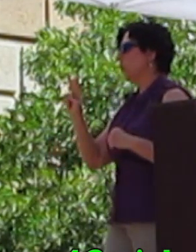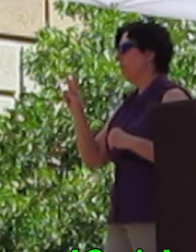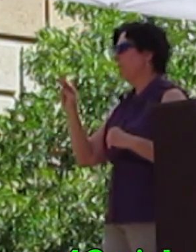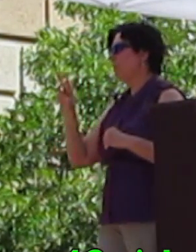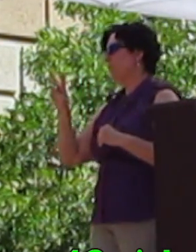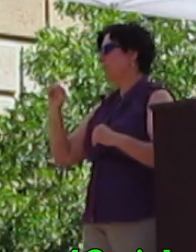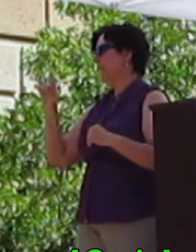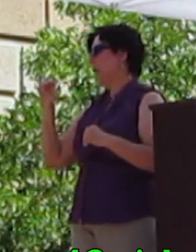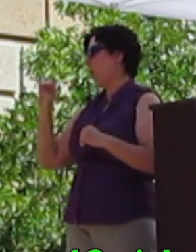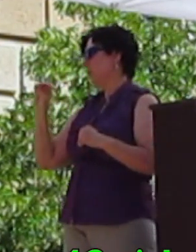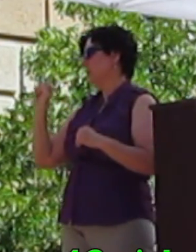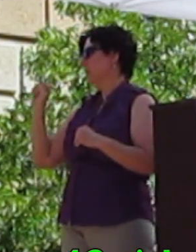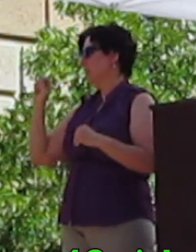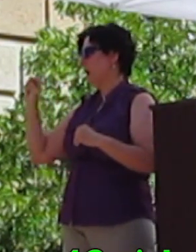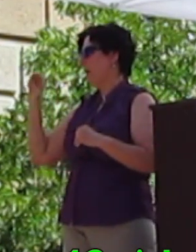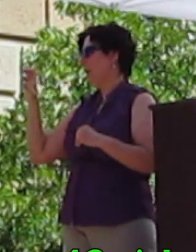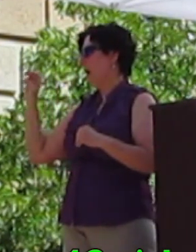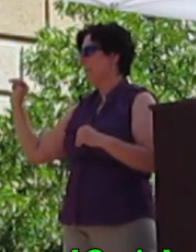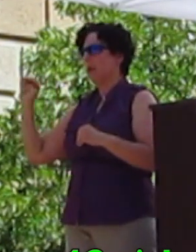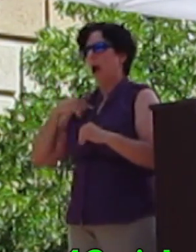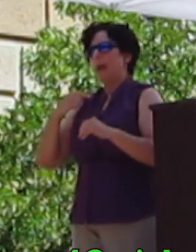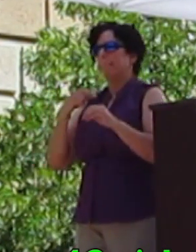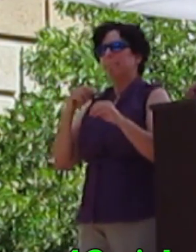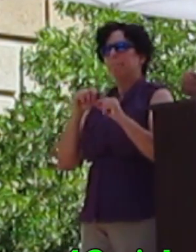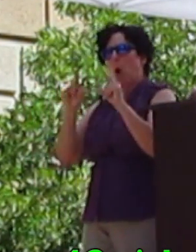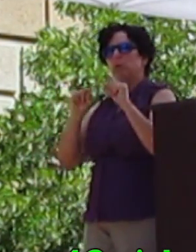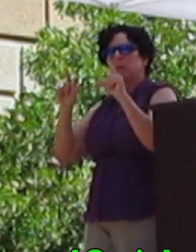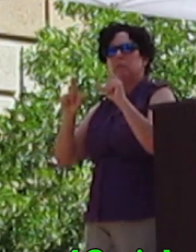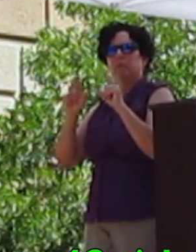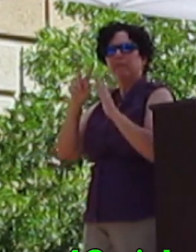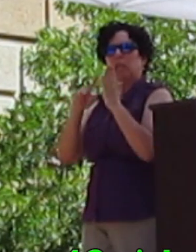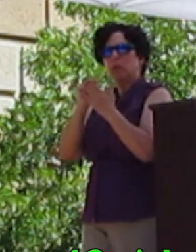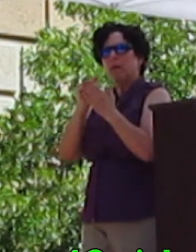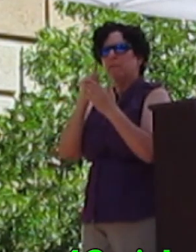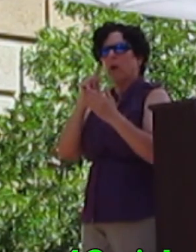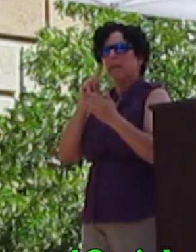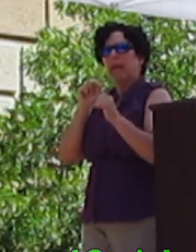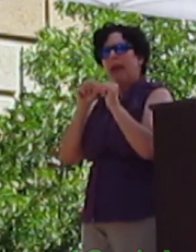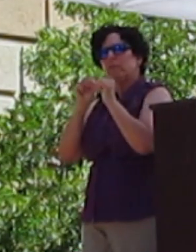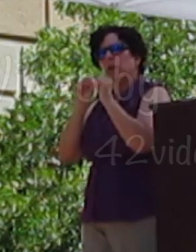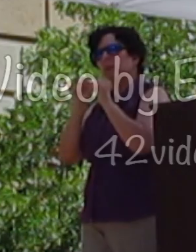42videos.com, where I post my videos about things like this and the ongoing search for the meaning of life.